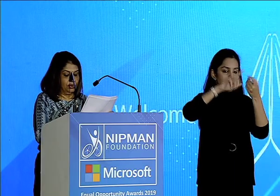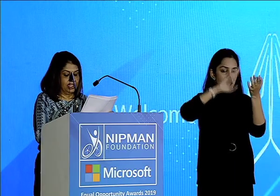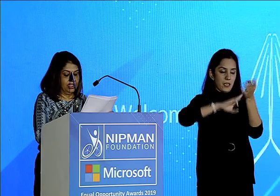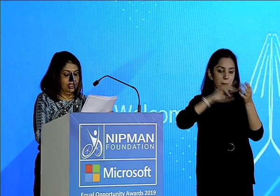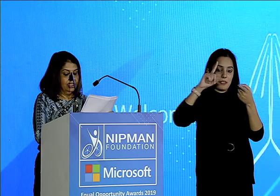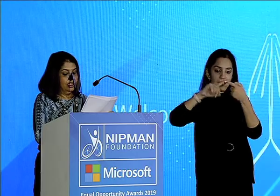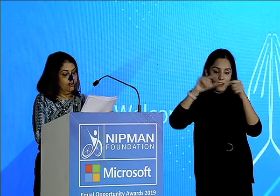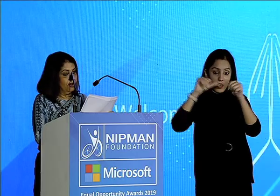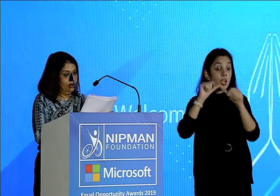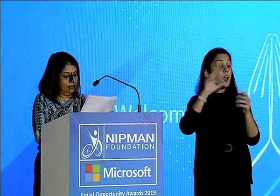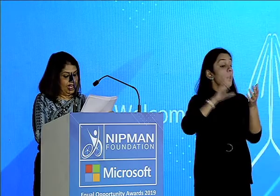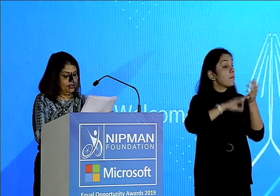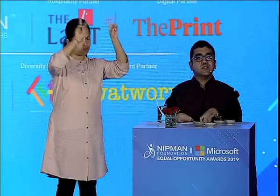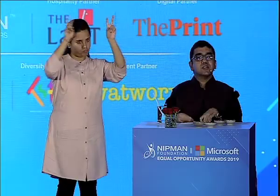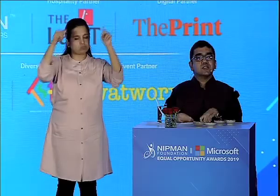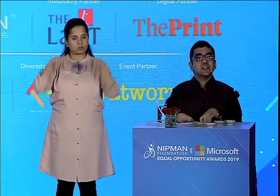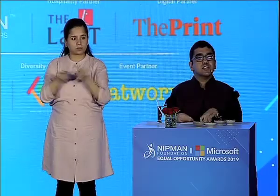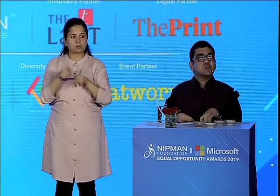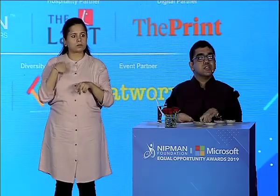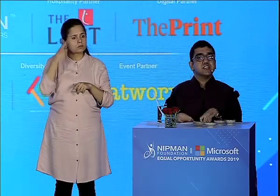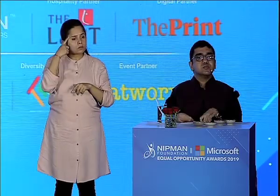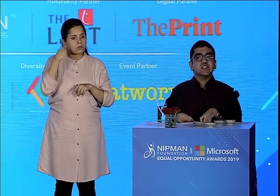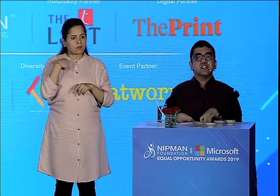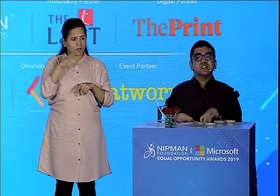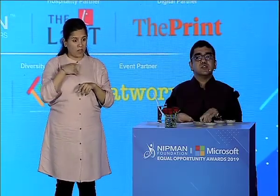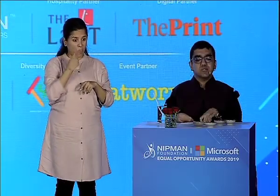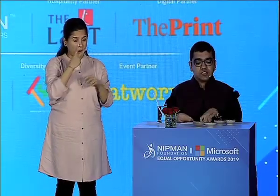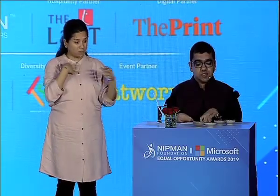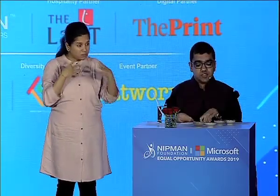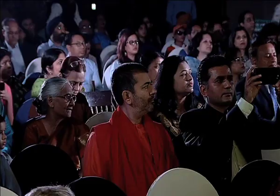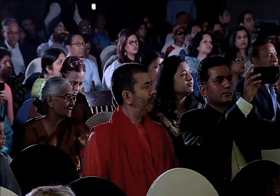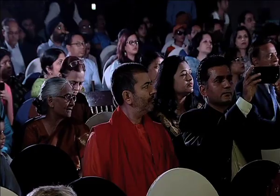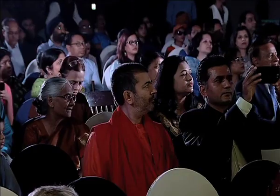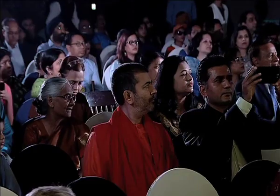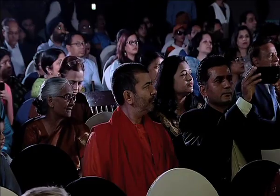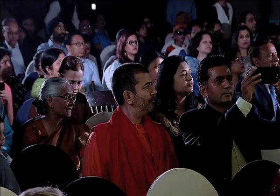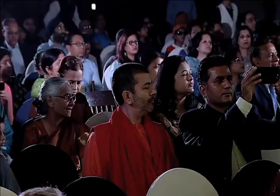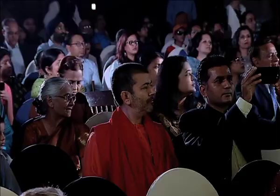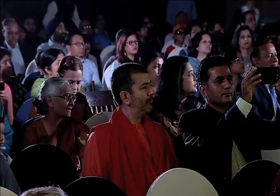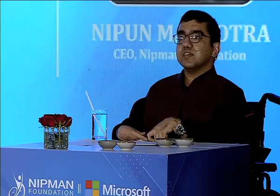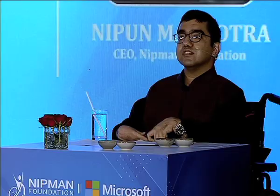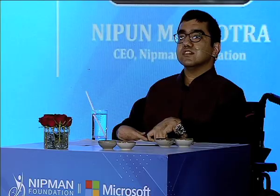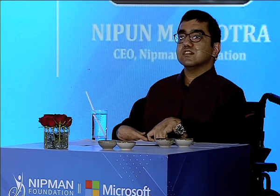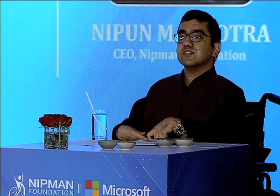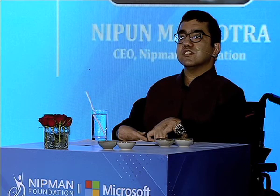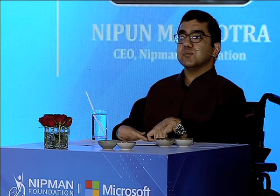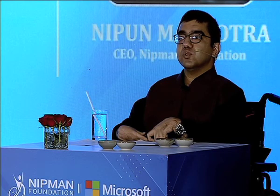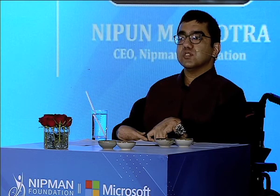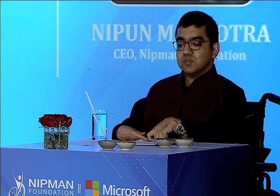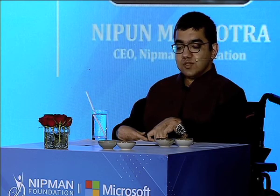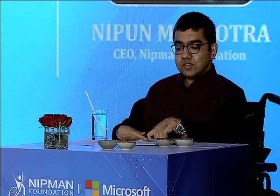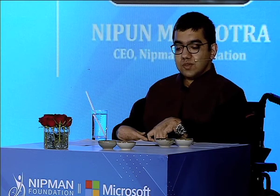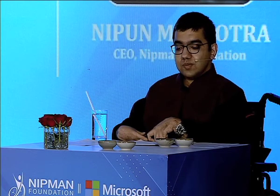to recognize and reward private sector companies that not only promote employment of persons with